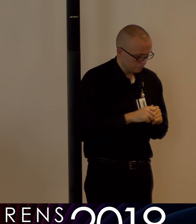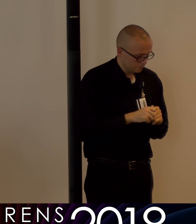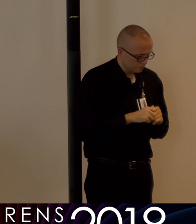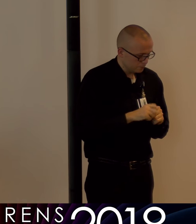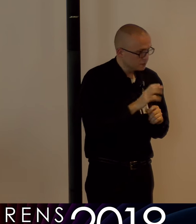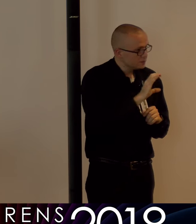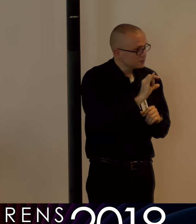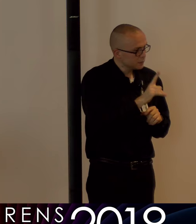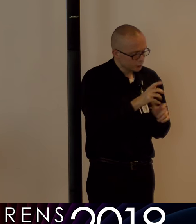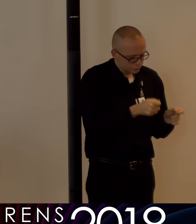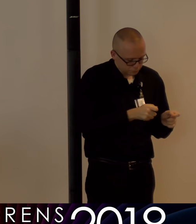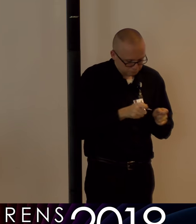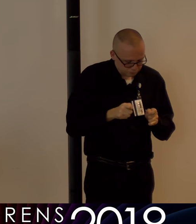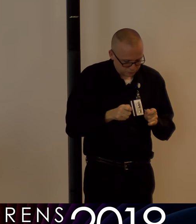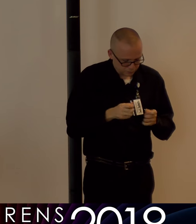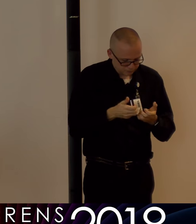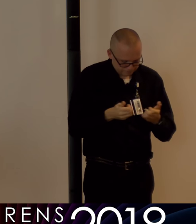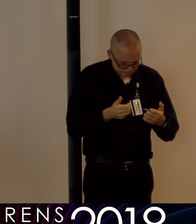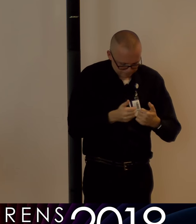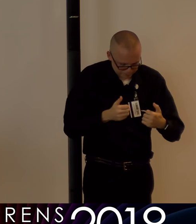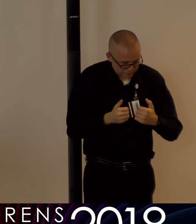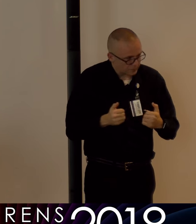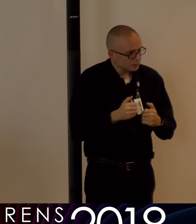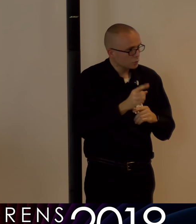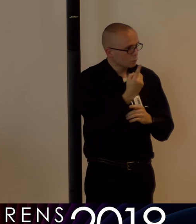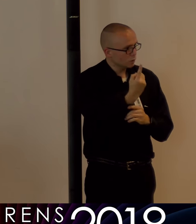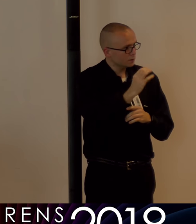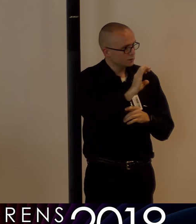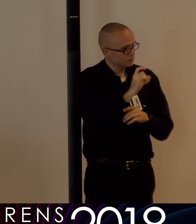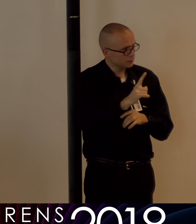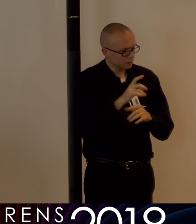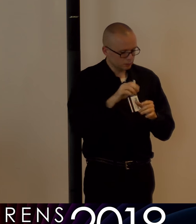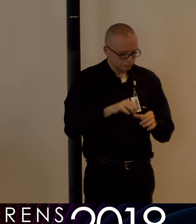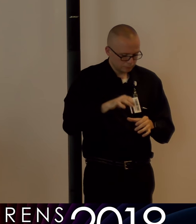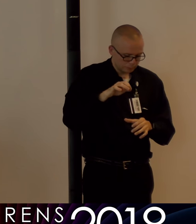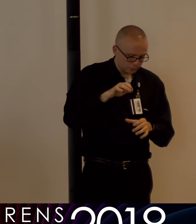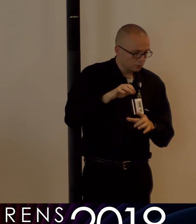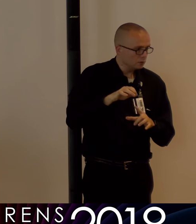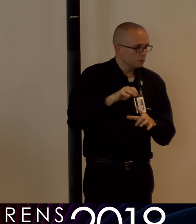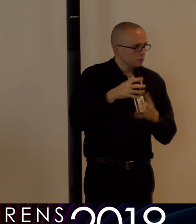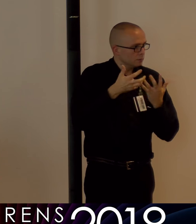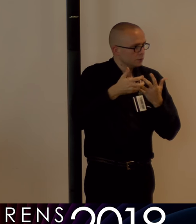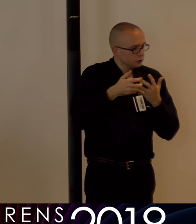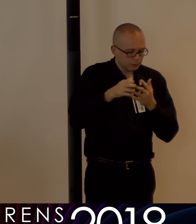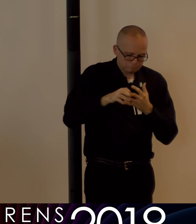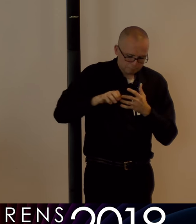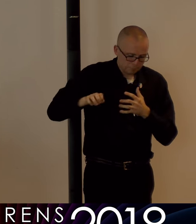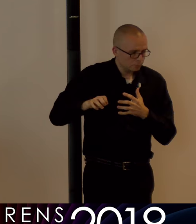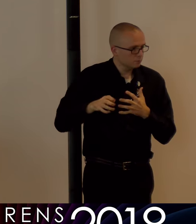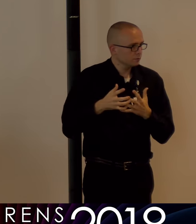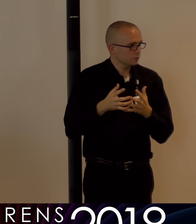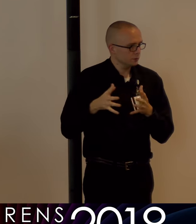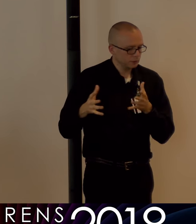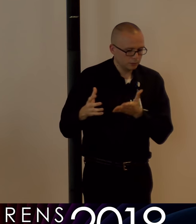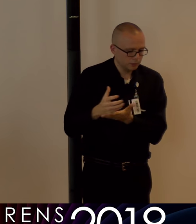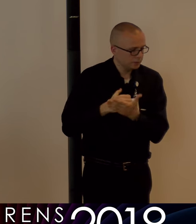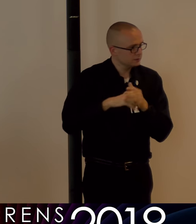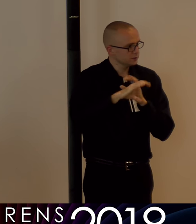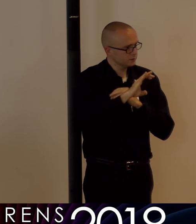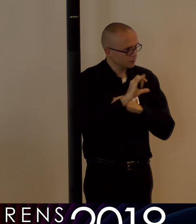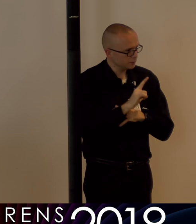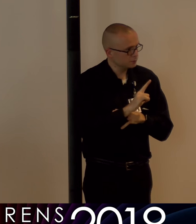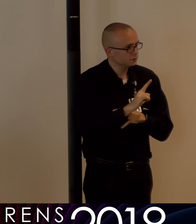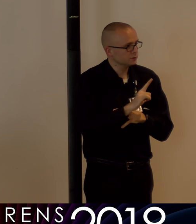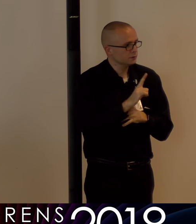take those cells, dissociate them from each other to a single cell suspension, put them through a machine that collects the cells in